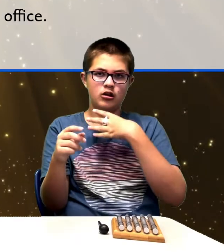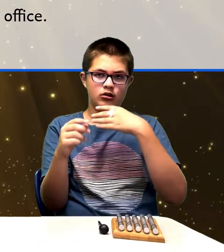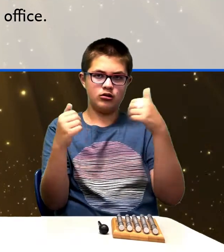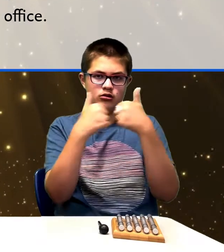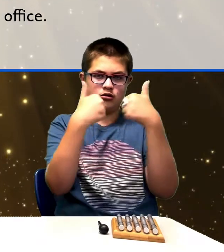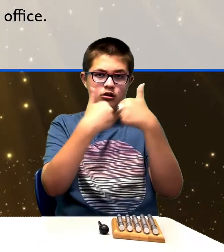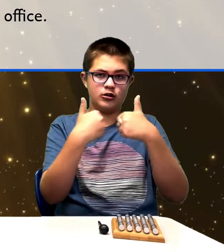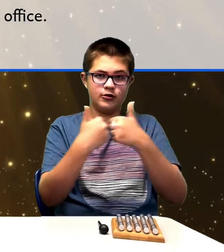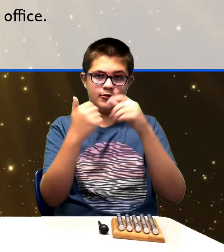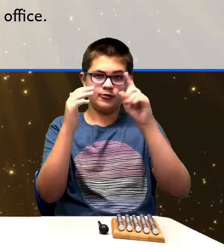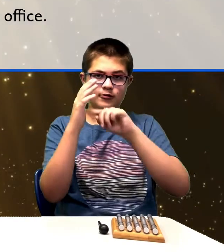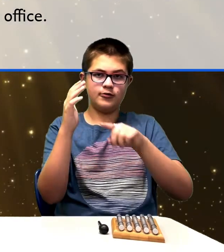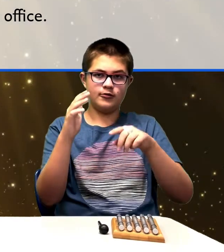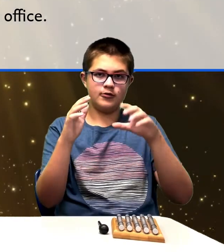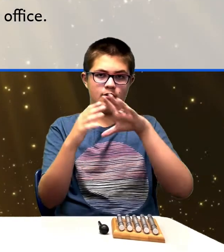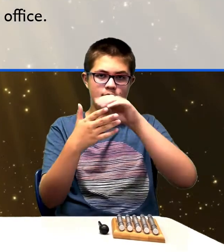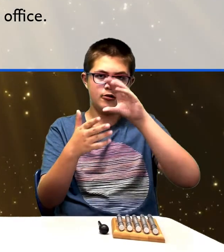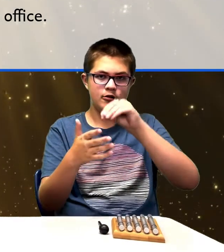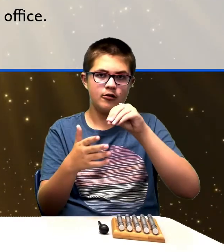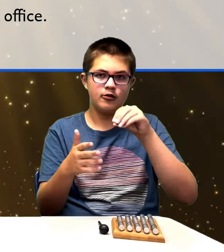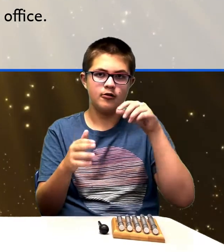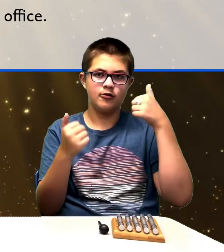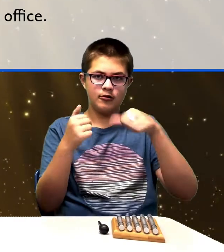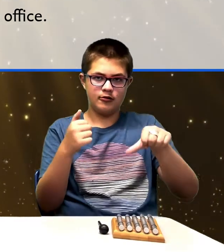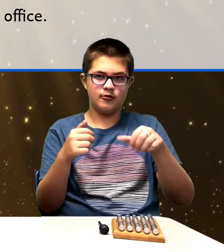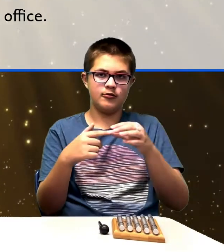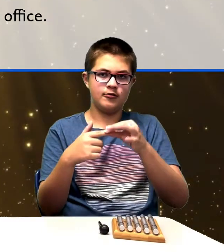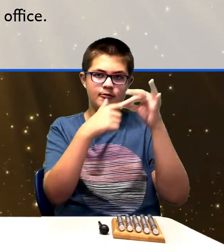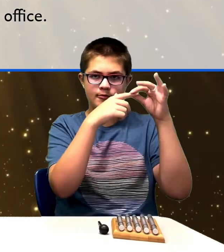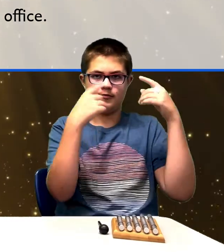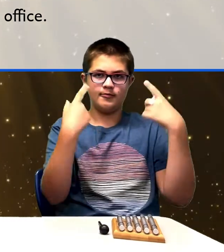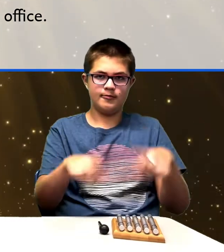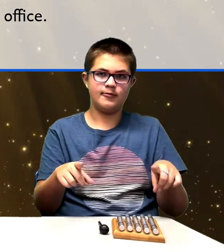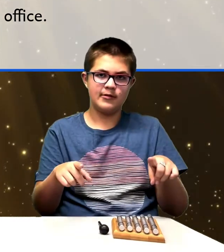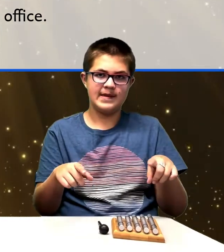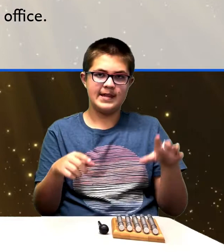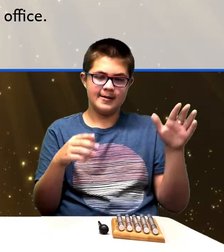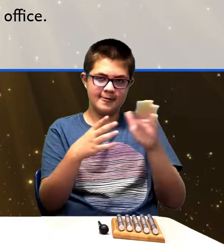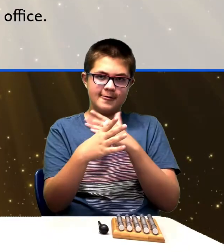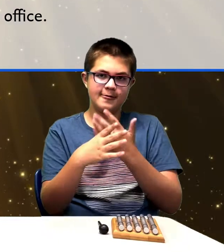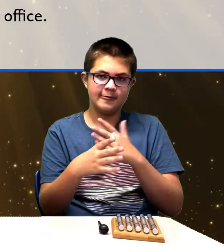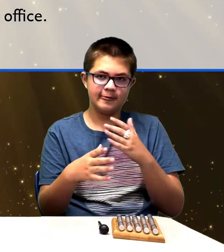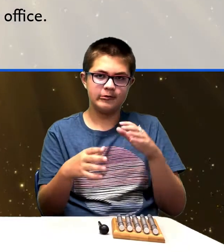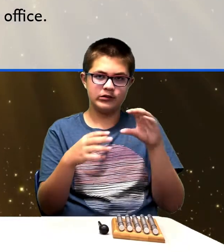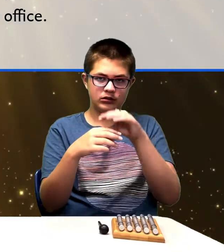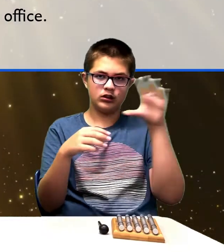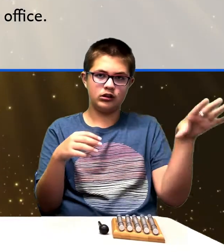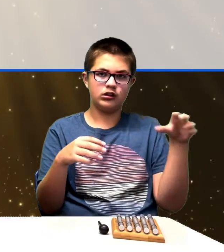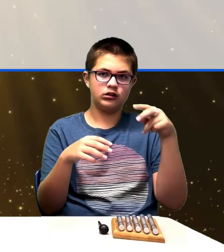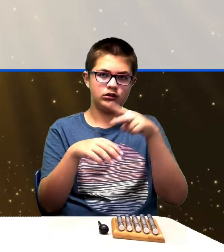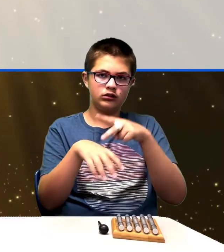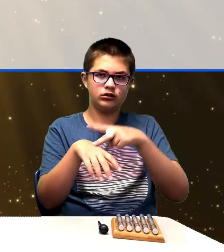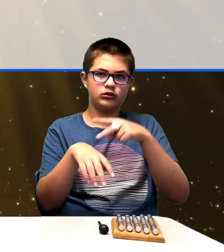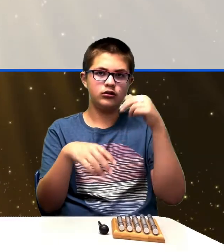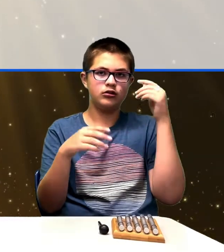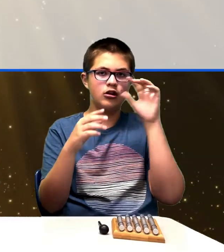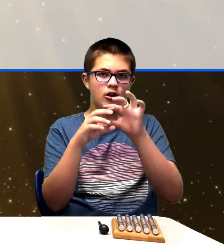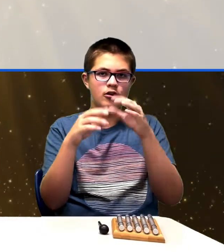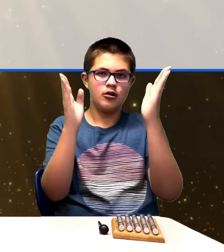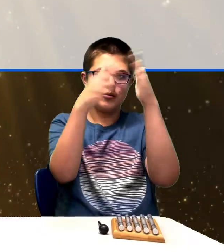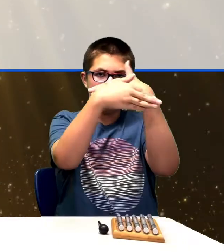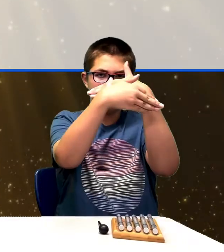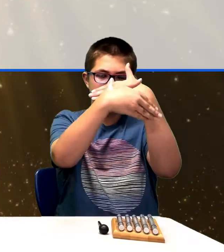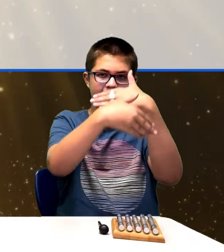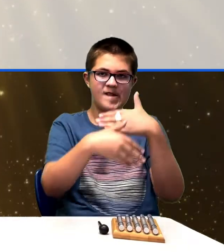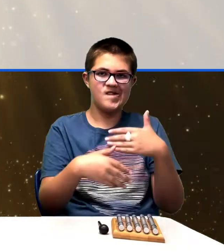along with what you learned. Any highlights and experience you want to share, put them in the principal's mailbox outside the office. Shout